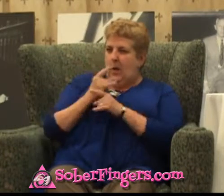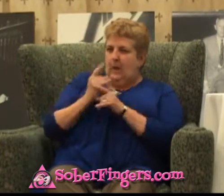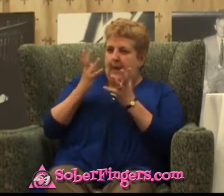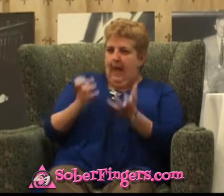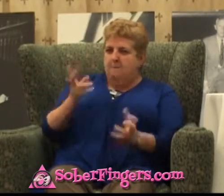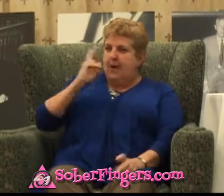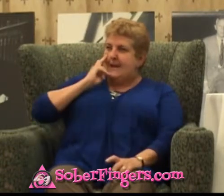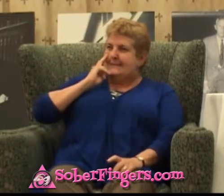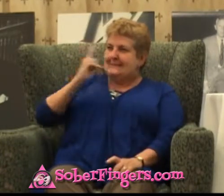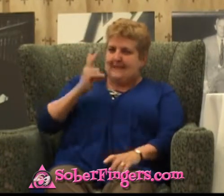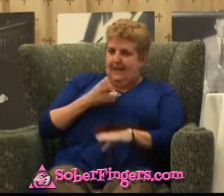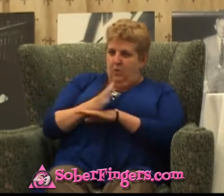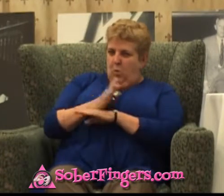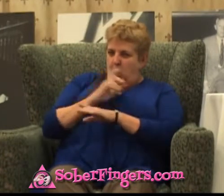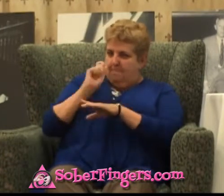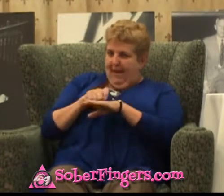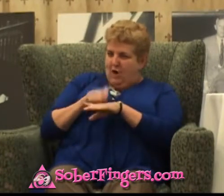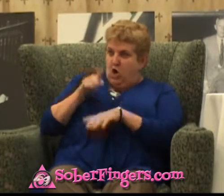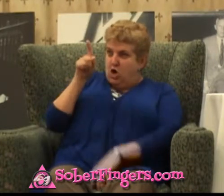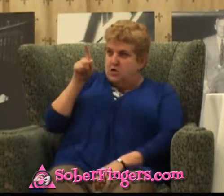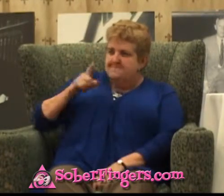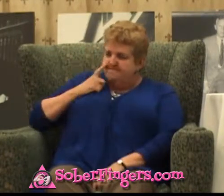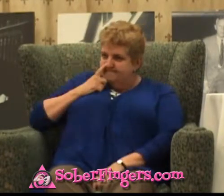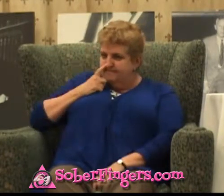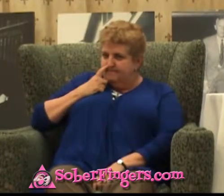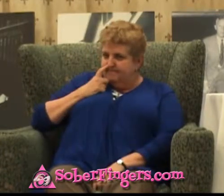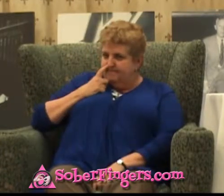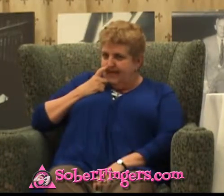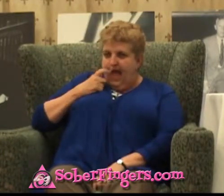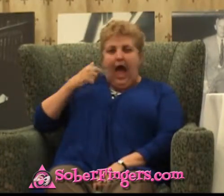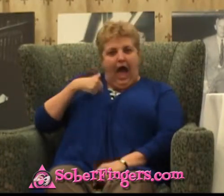right? Truth is, I want to pet the woodpecker.